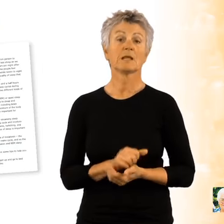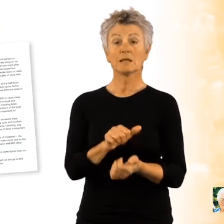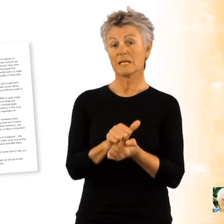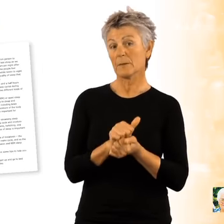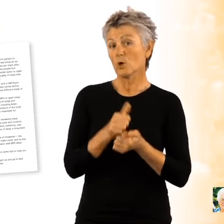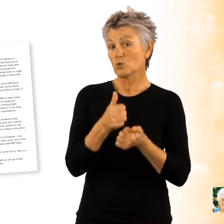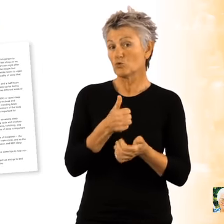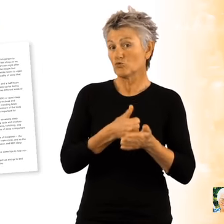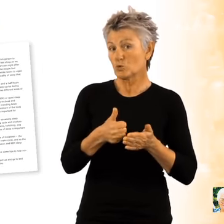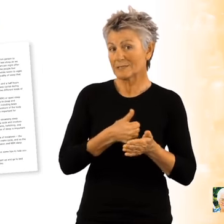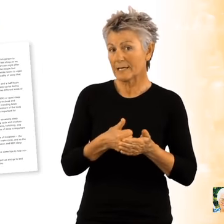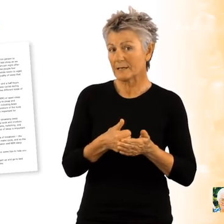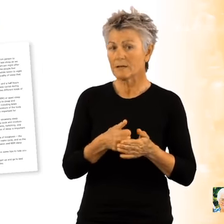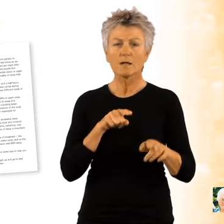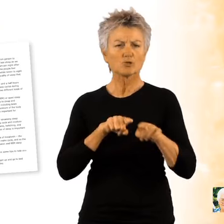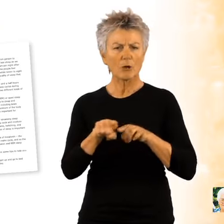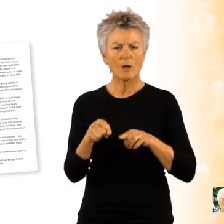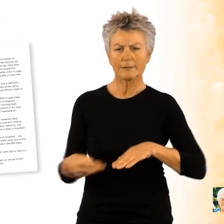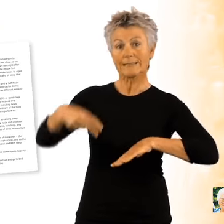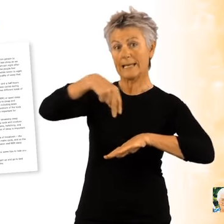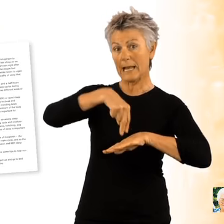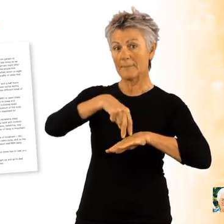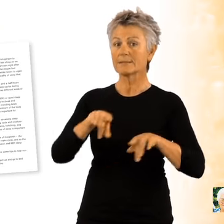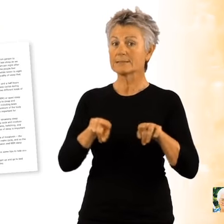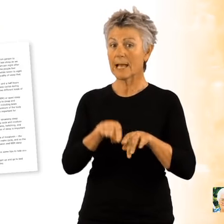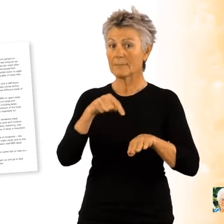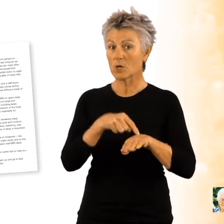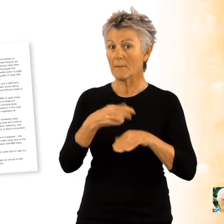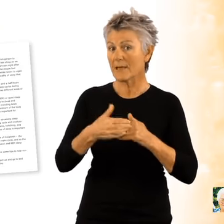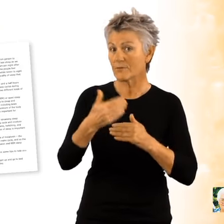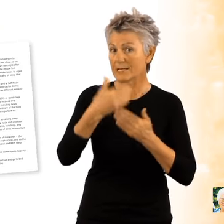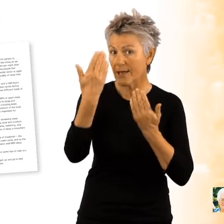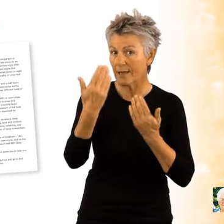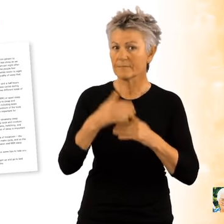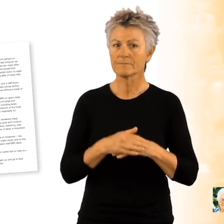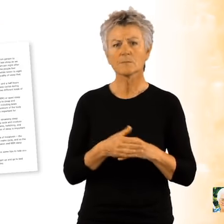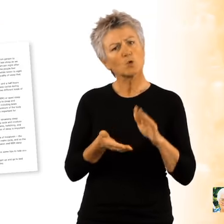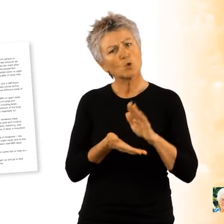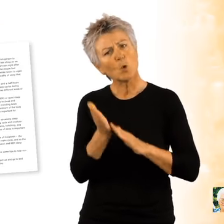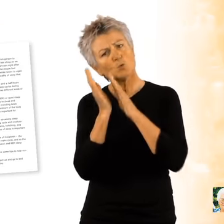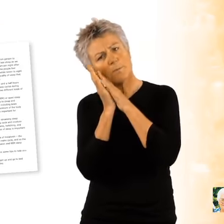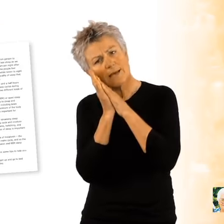Keep regular hours. Try to get up and go to bed about the same time each day.